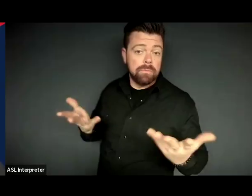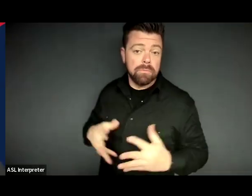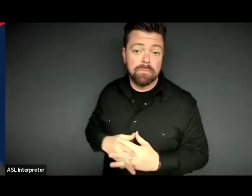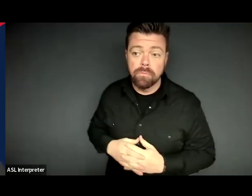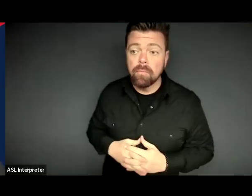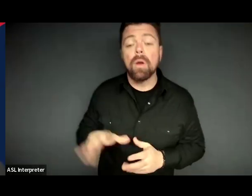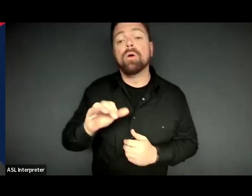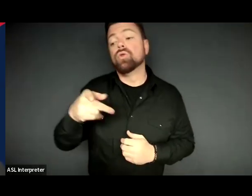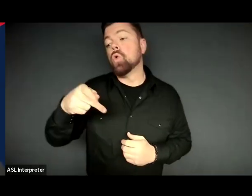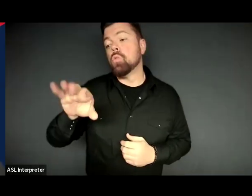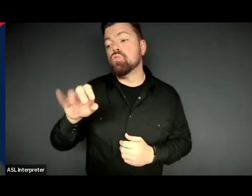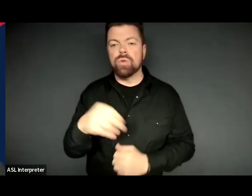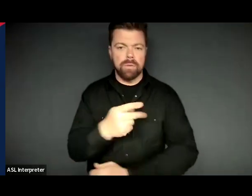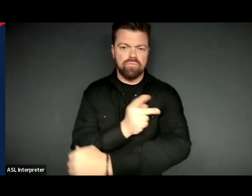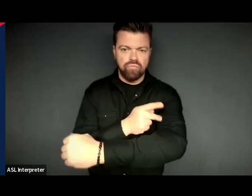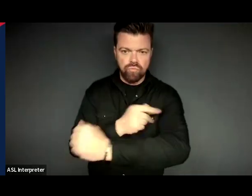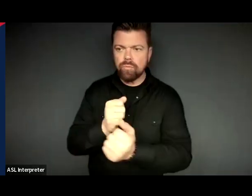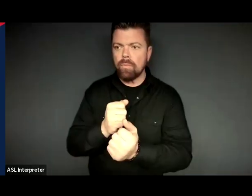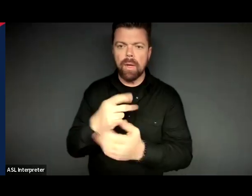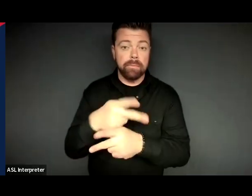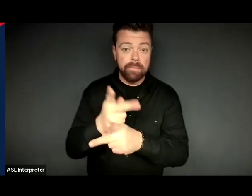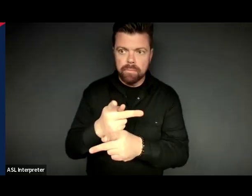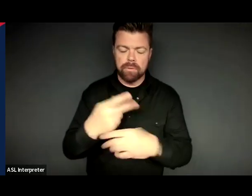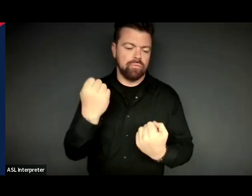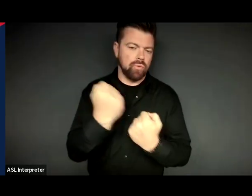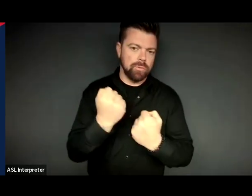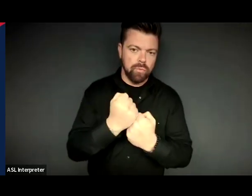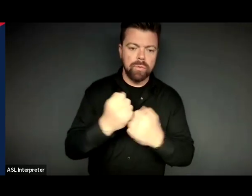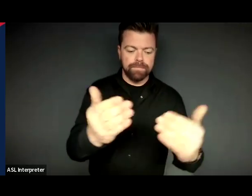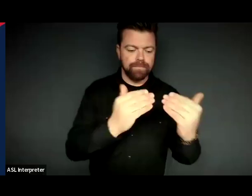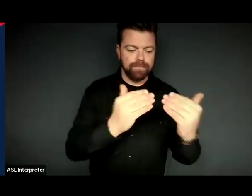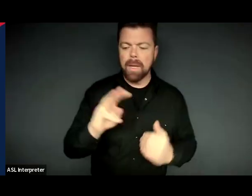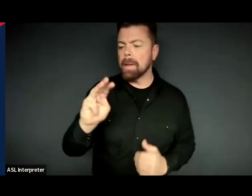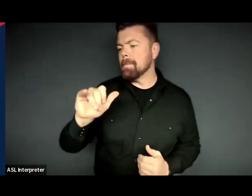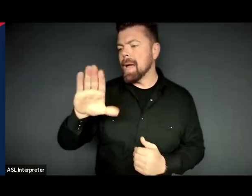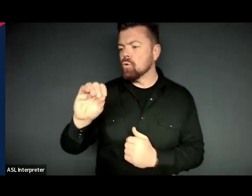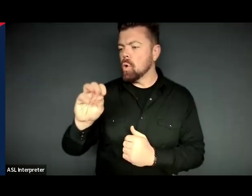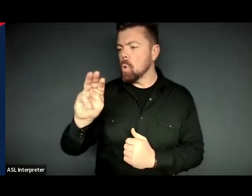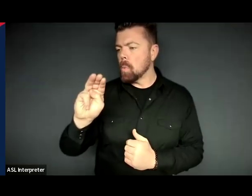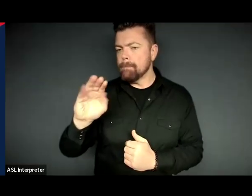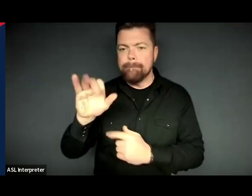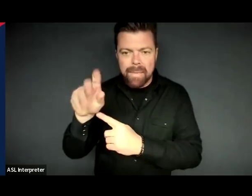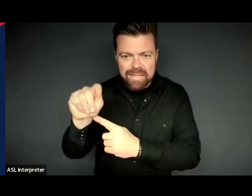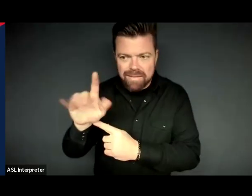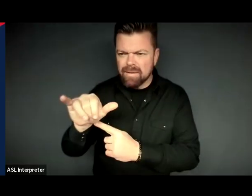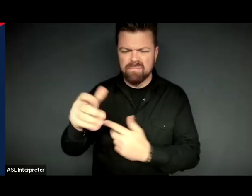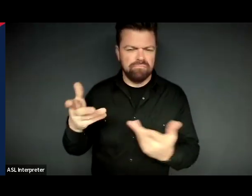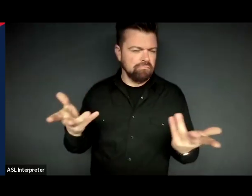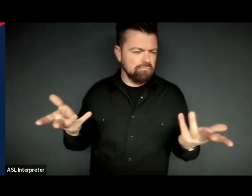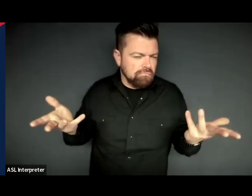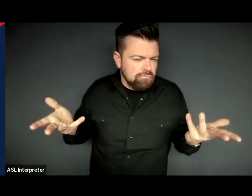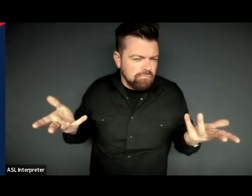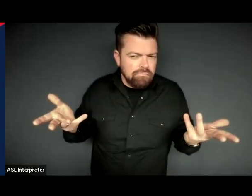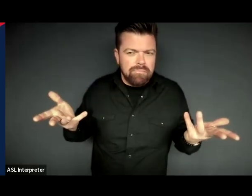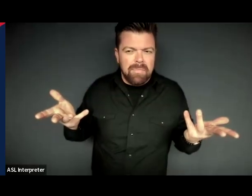some protein enriched products that people are using. And then there's this thing called a micro mist, which is like a little, I'm going to